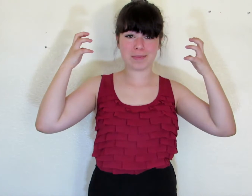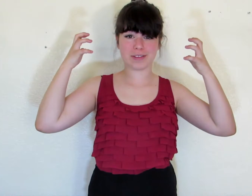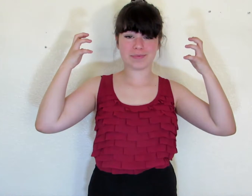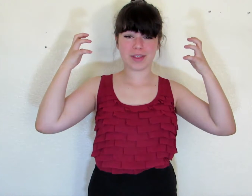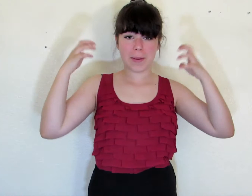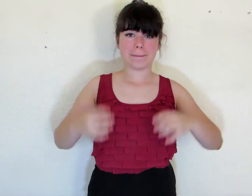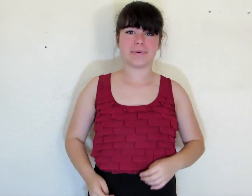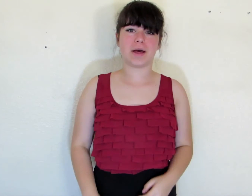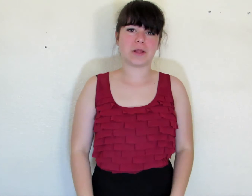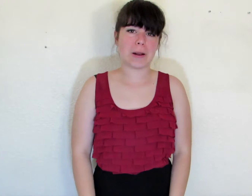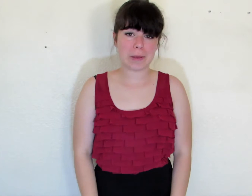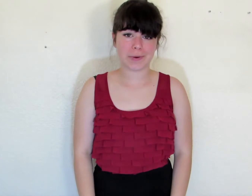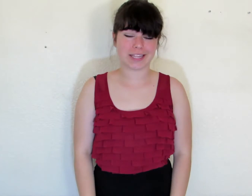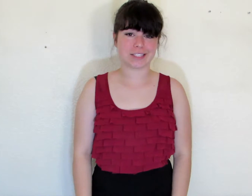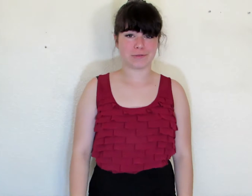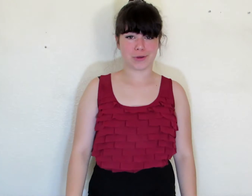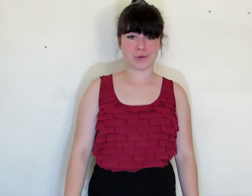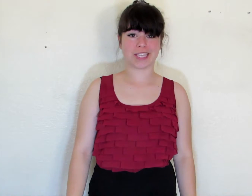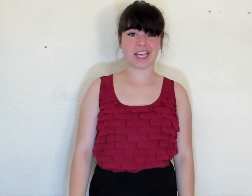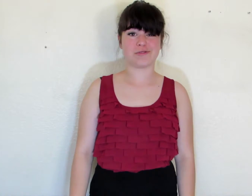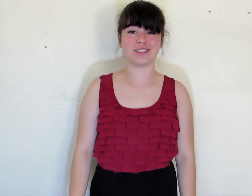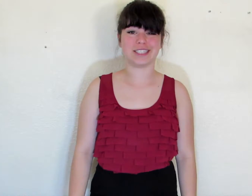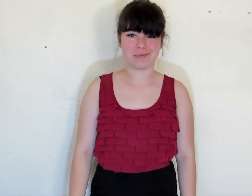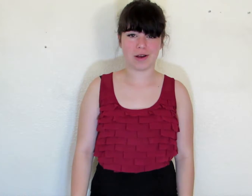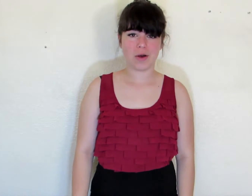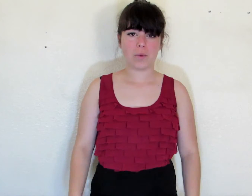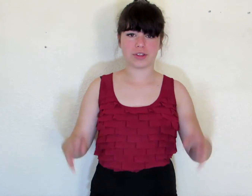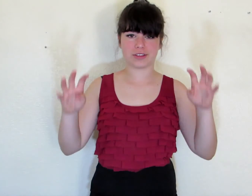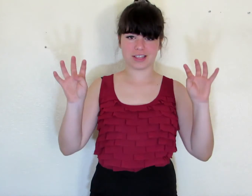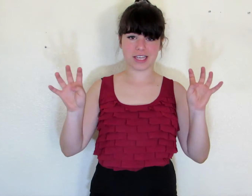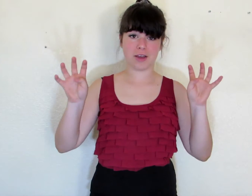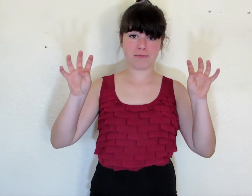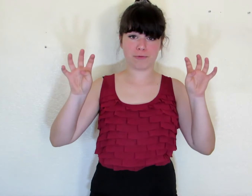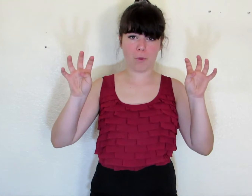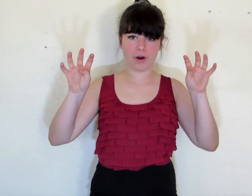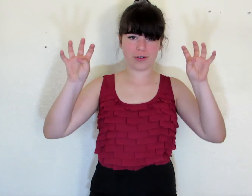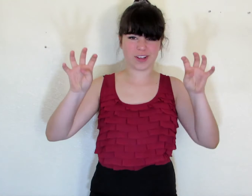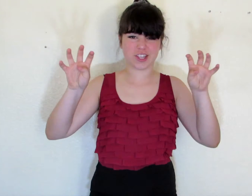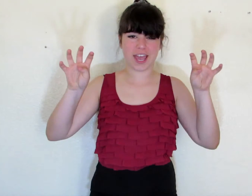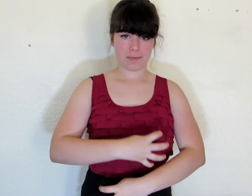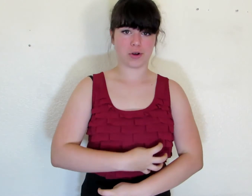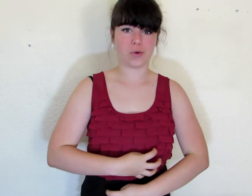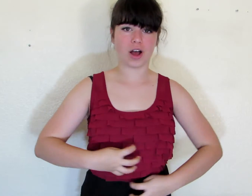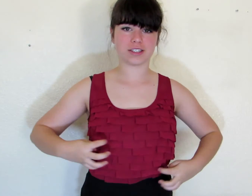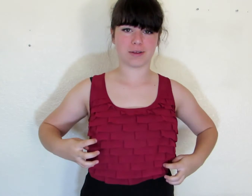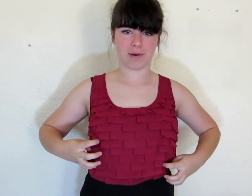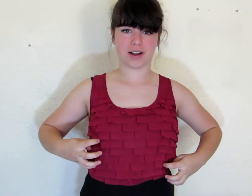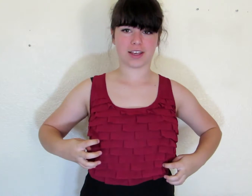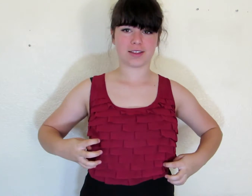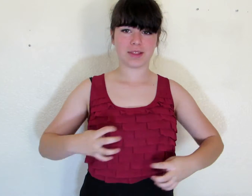stripes. But a lot of people get this confused with the sign for zebra, which is the same 4 crunched but across the body. Like